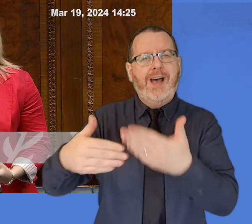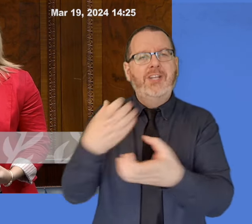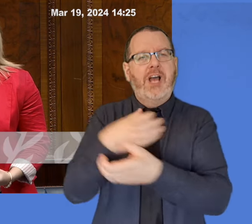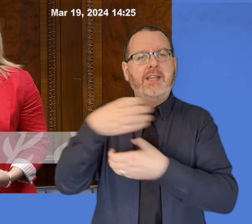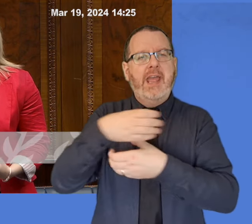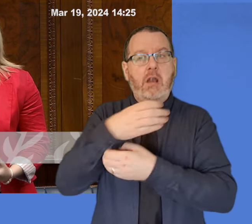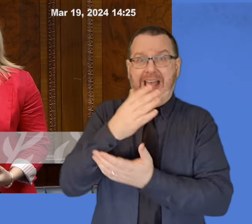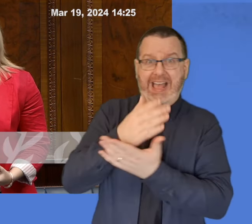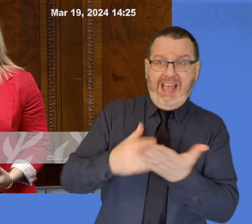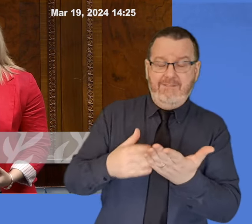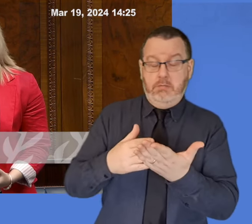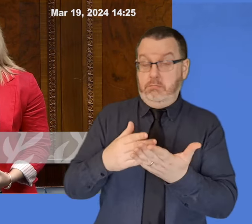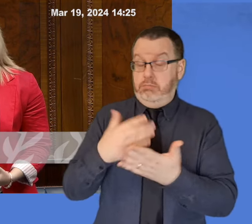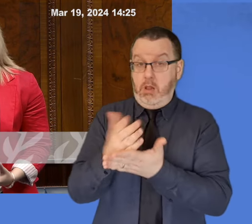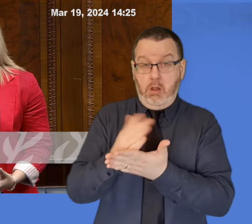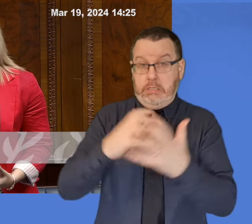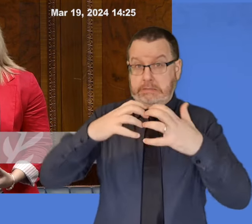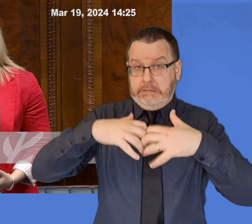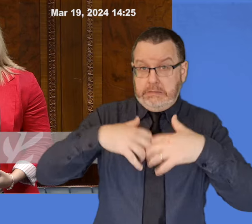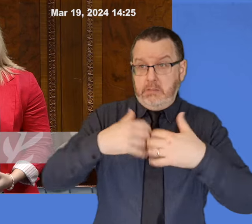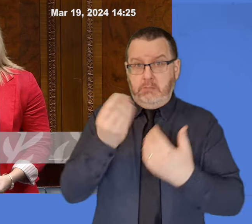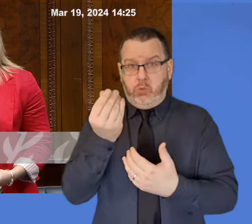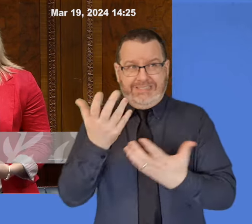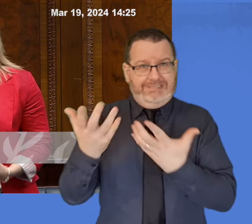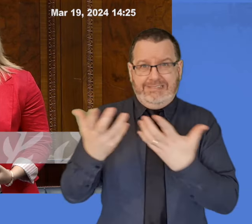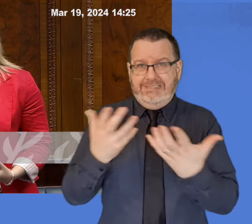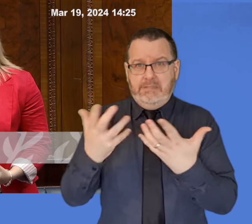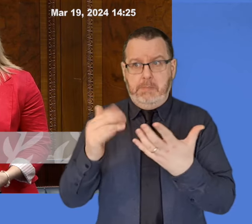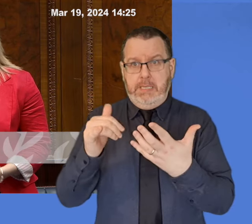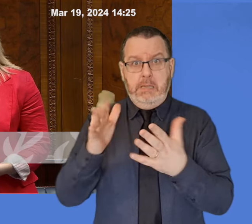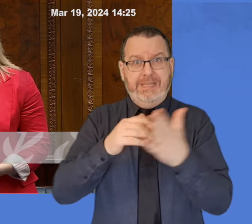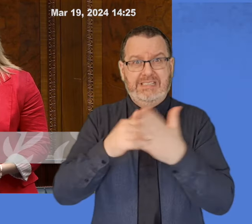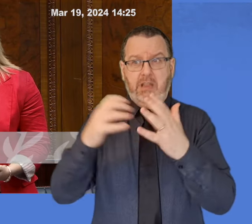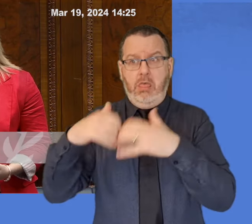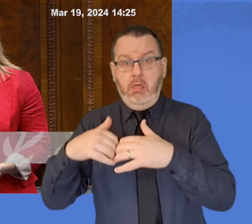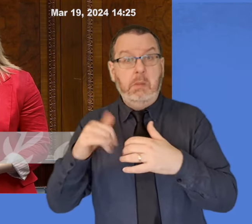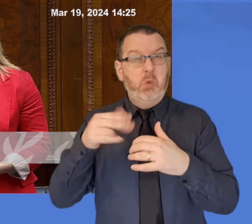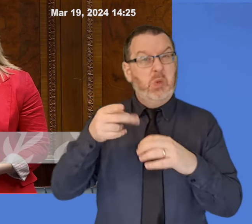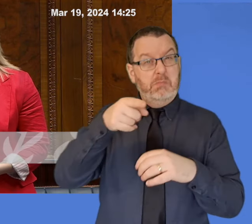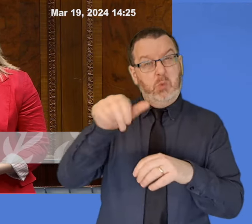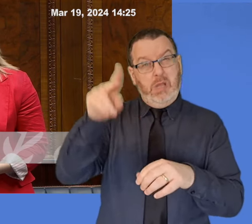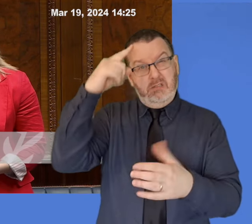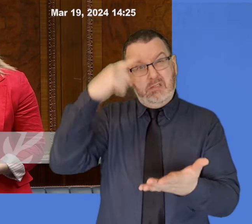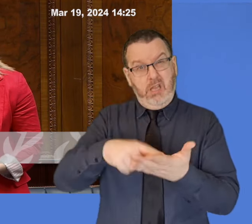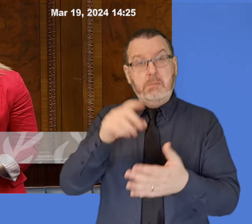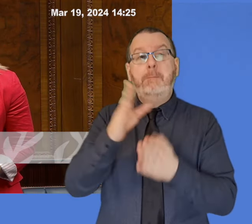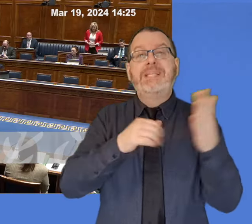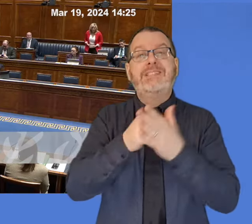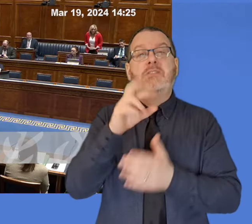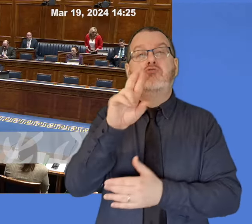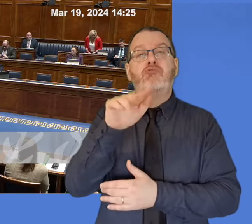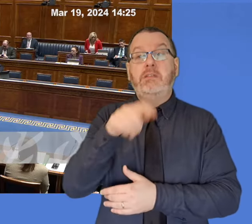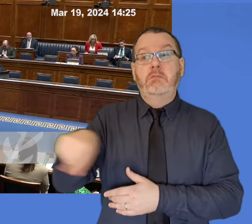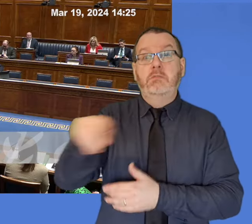of a potential business rate relief or some sort of support. I was wondering would the Minister consider meeting with them and